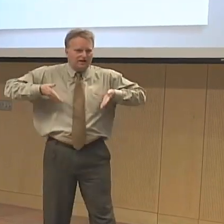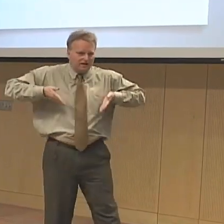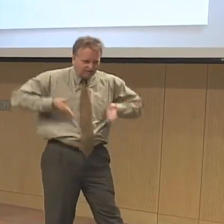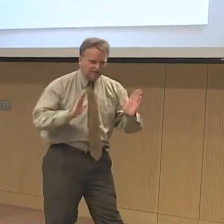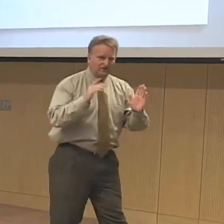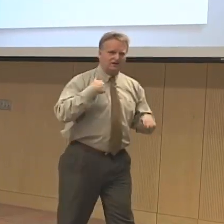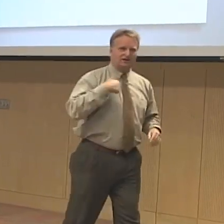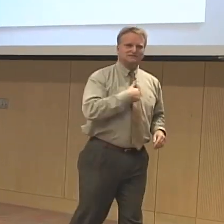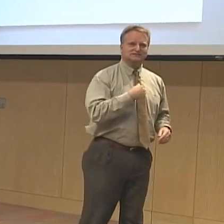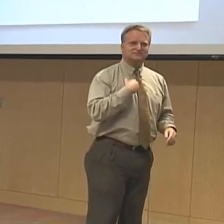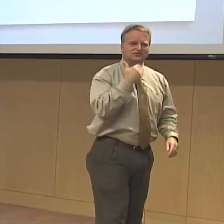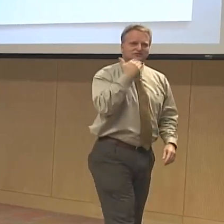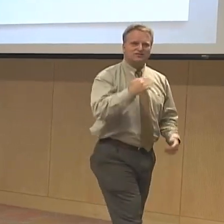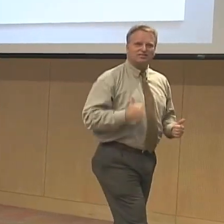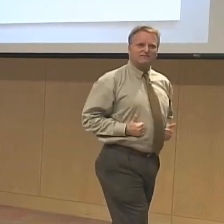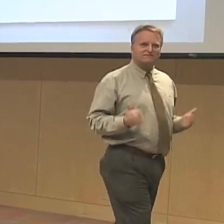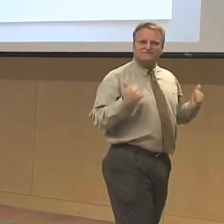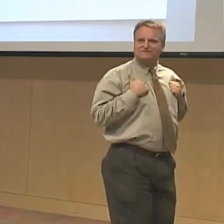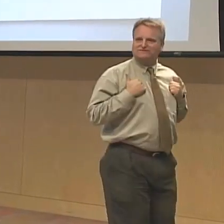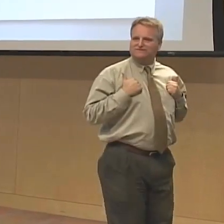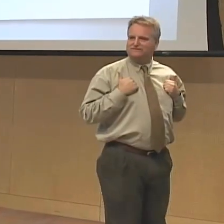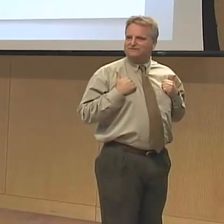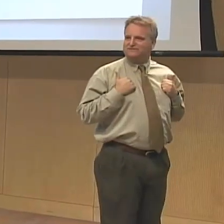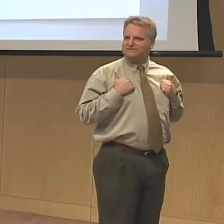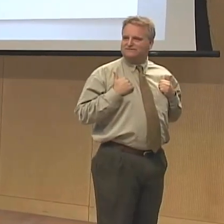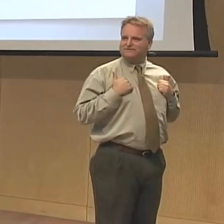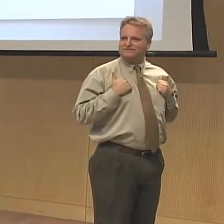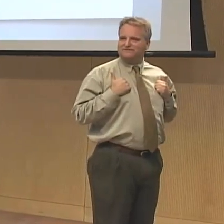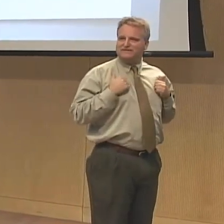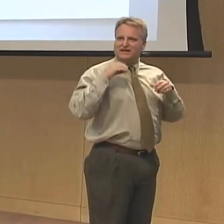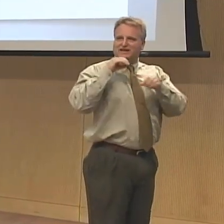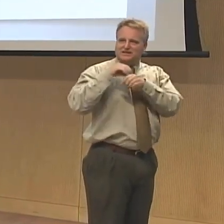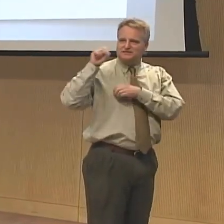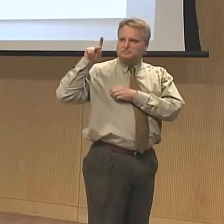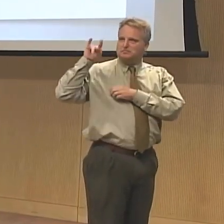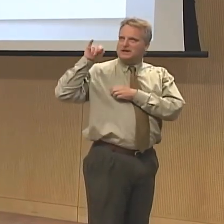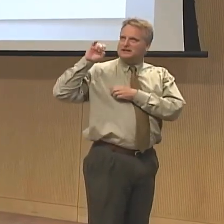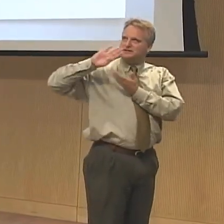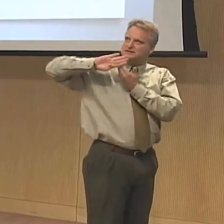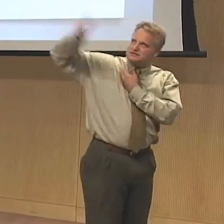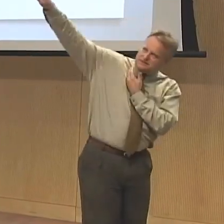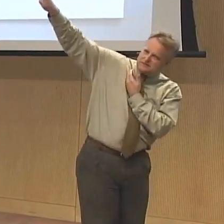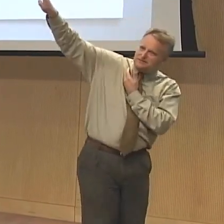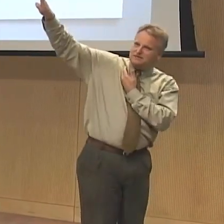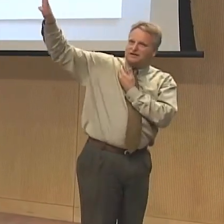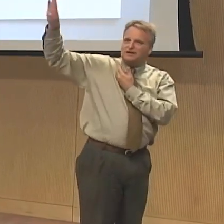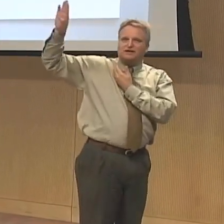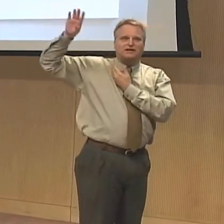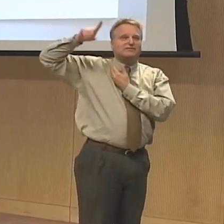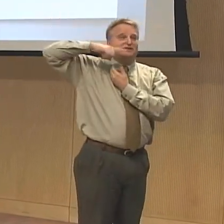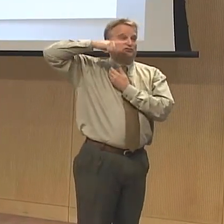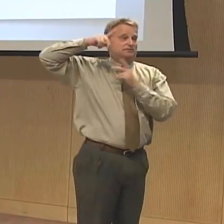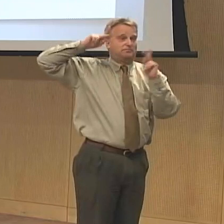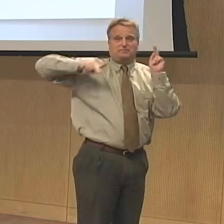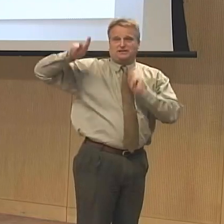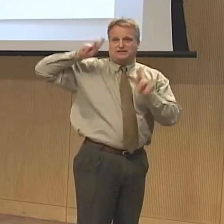The solutions have allowed us to live a good life in spite of hearing